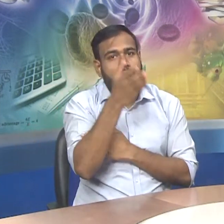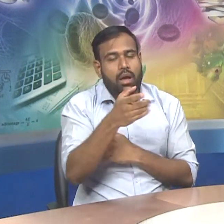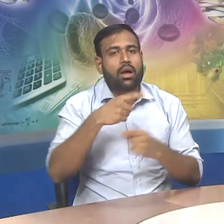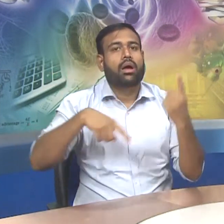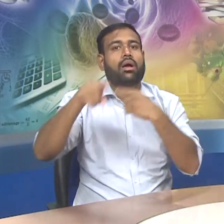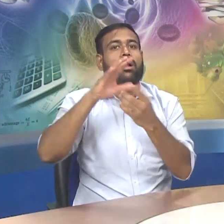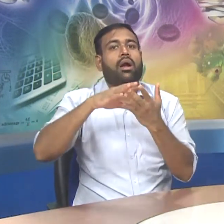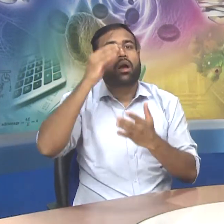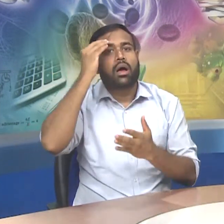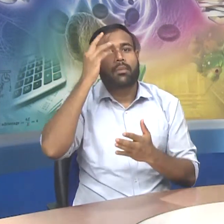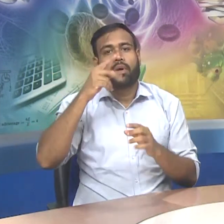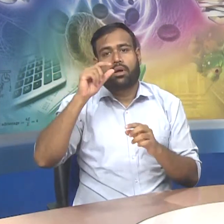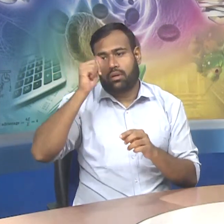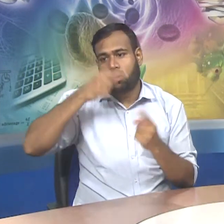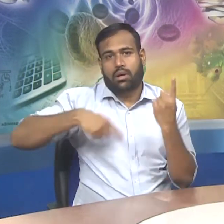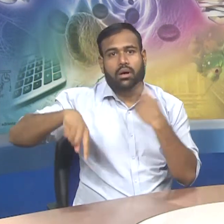We will understand this point in detail.